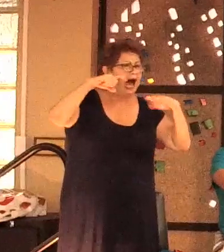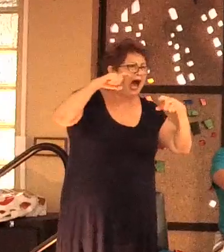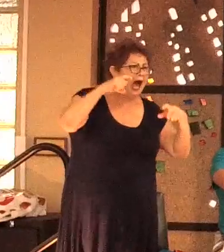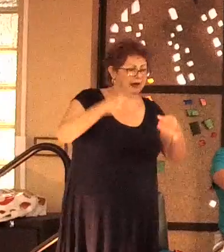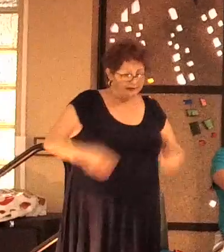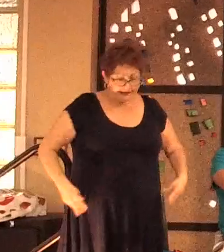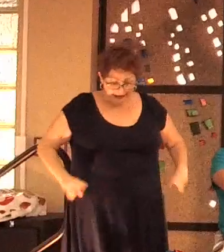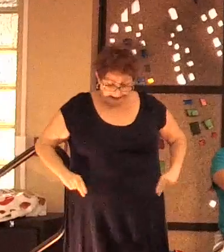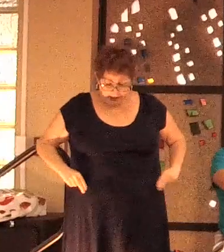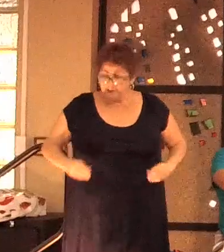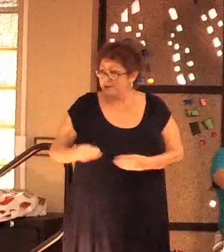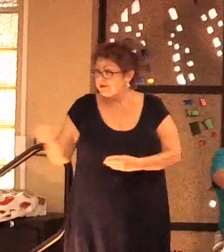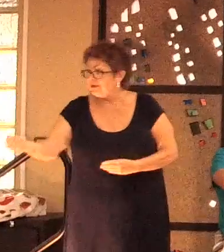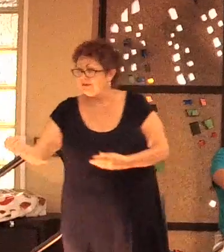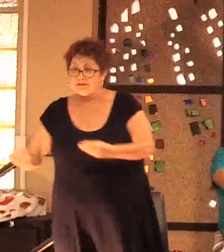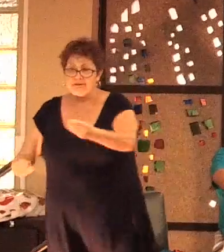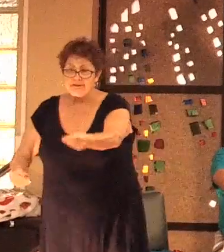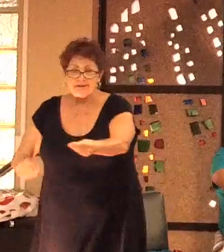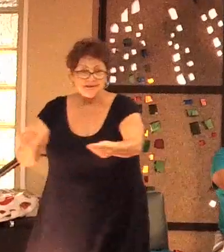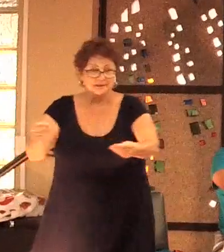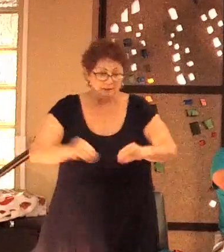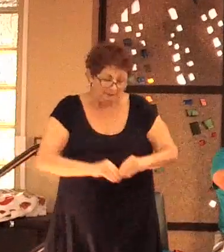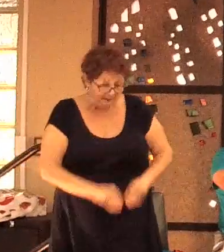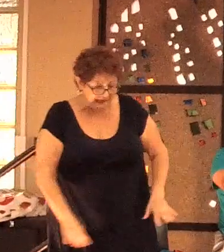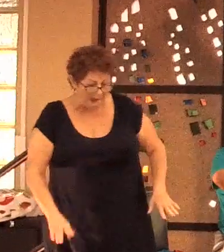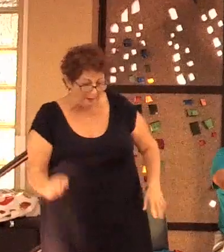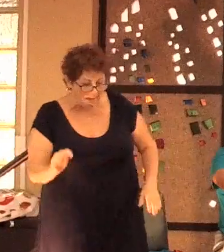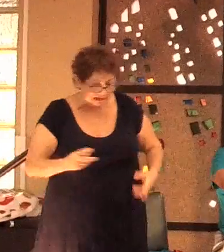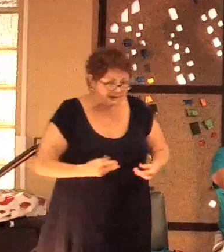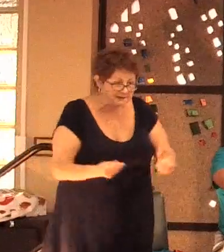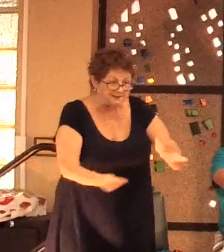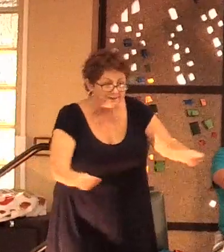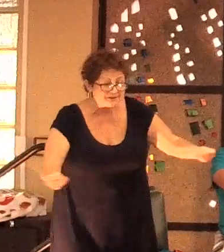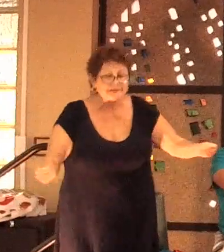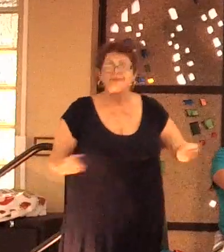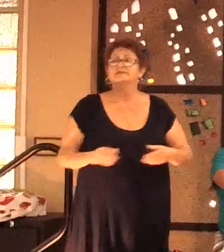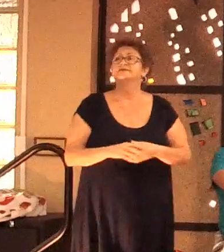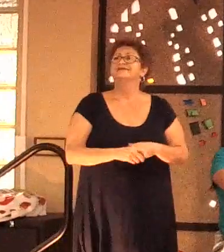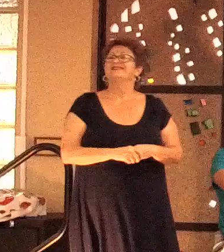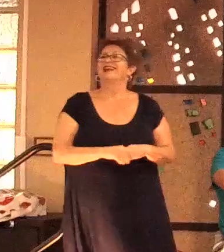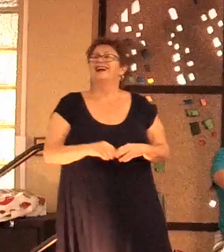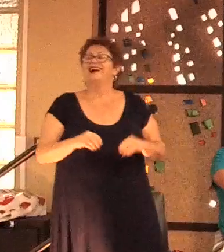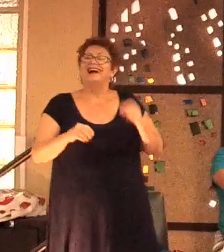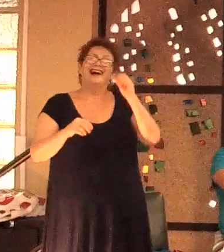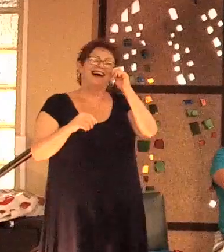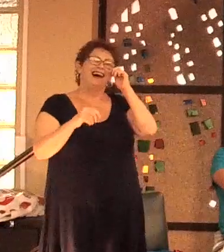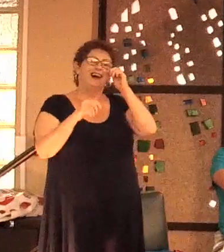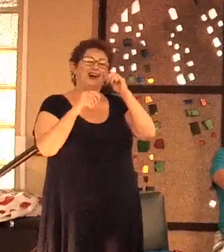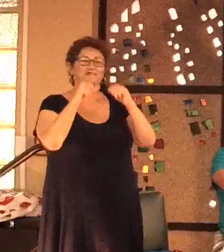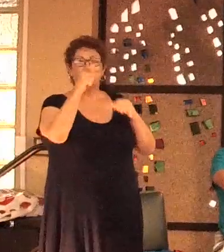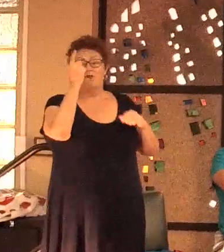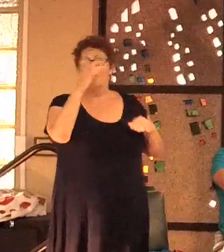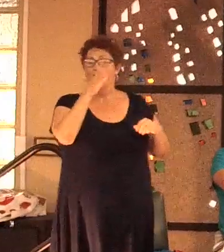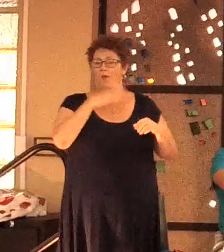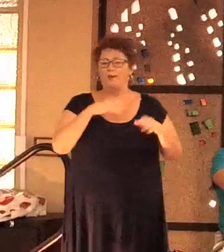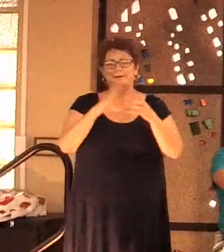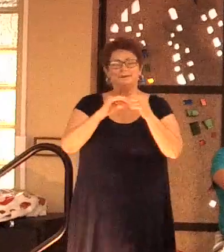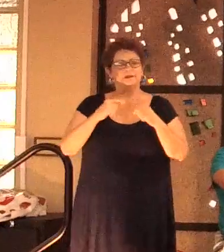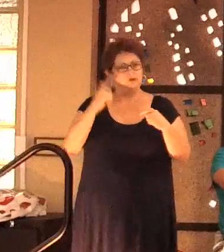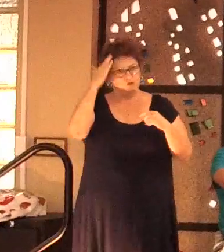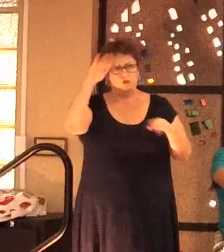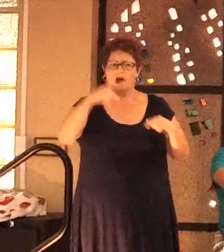laughing so hard that they're crying, and they're passing out the pens to people. just, you know, because it's serious